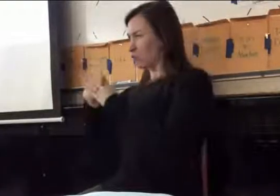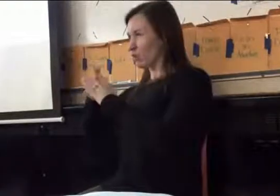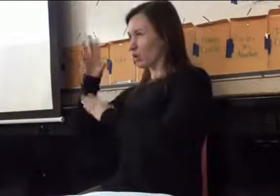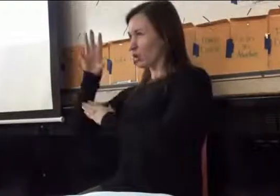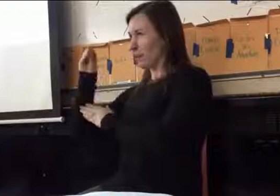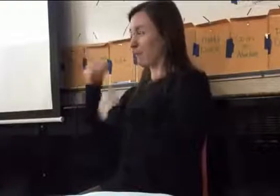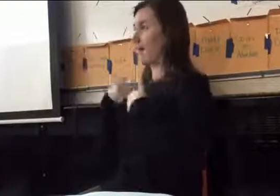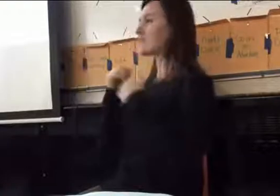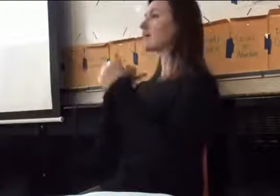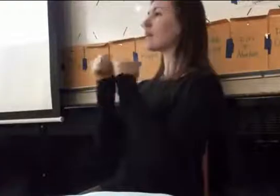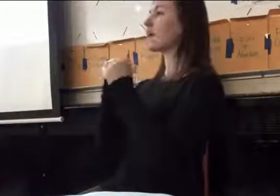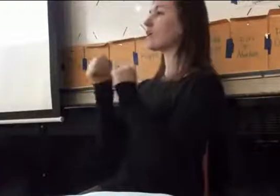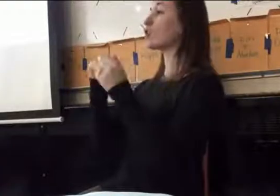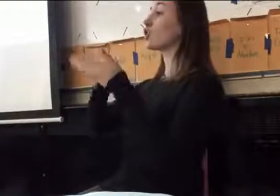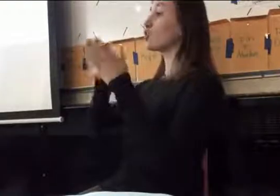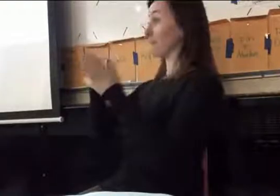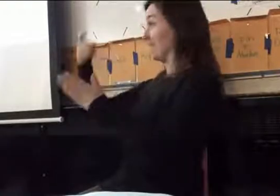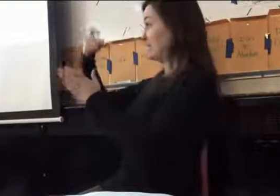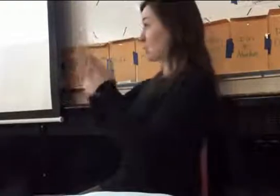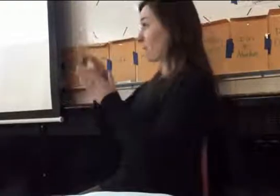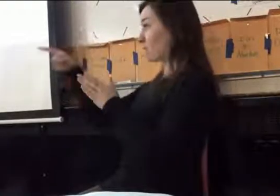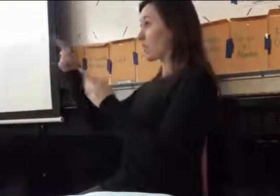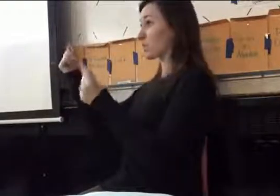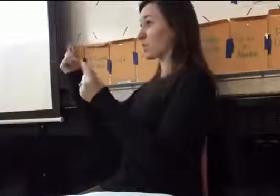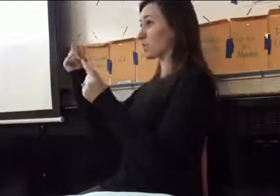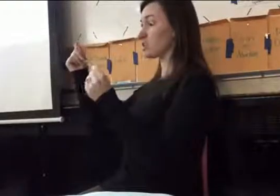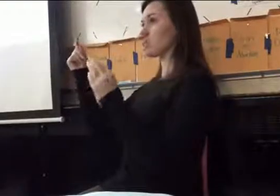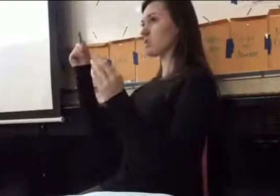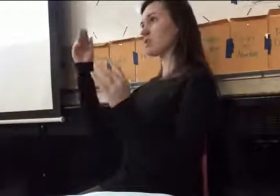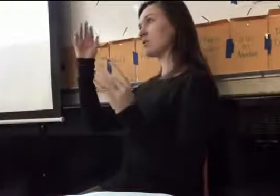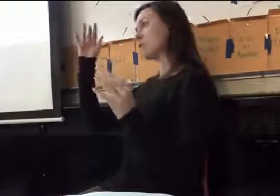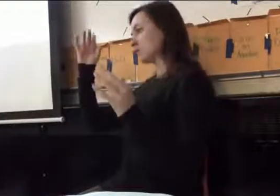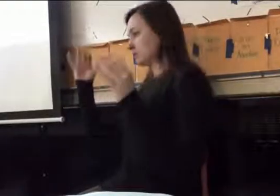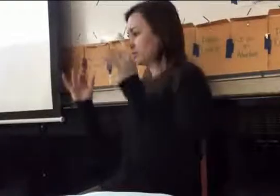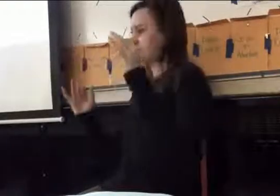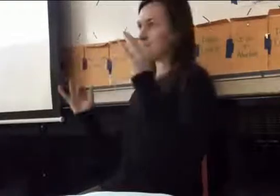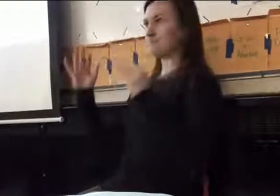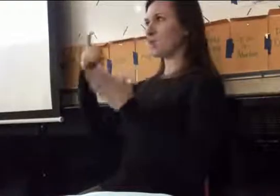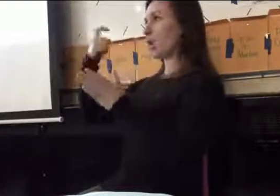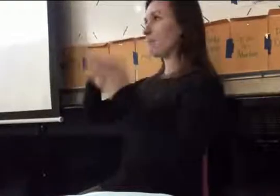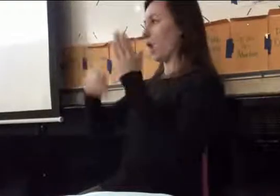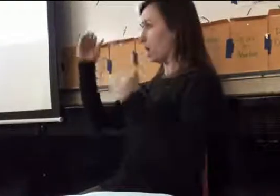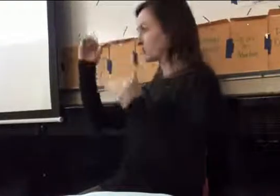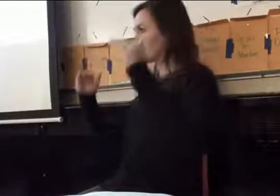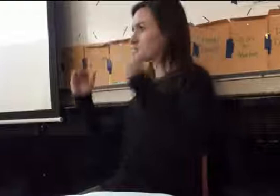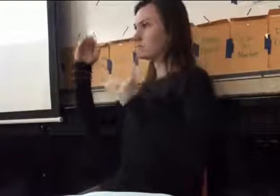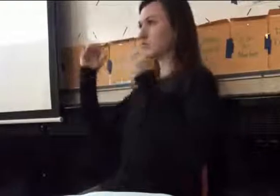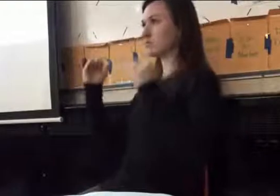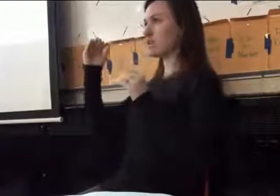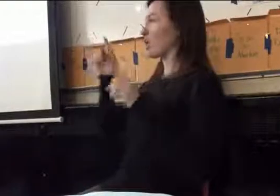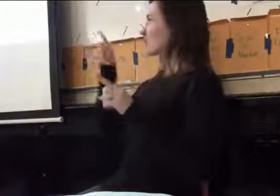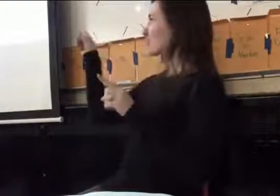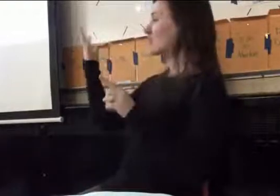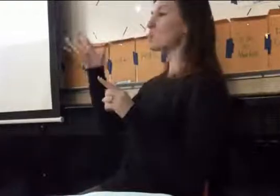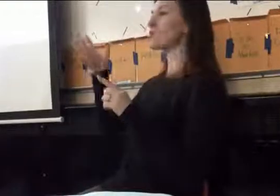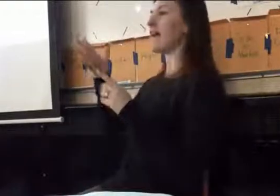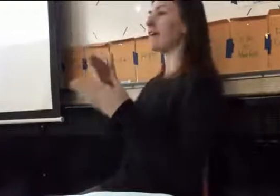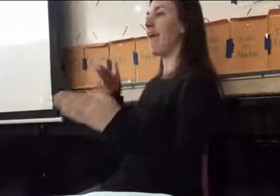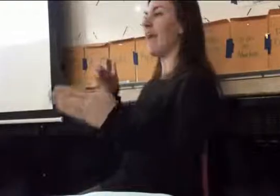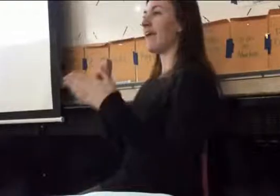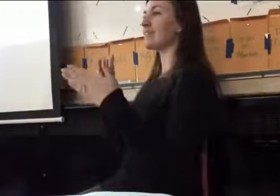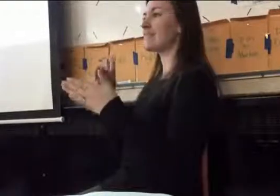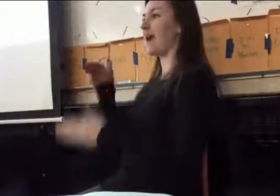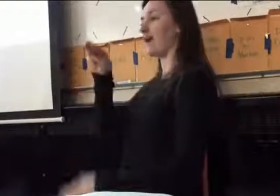the cost of the EpiPen? Goes down because you have more competitors in the marketplace. So this was like the anti-monopoly, right? Now, what